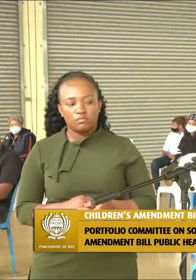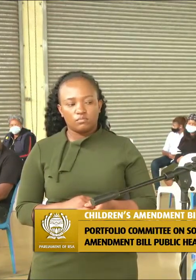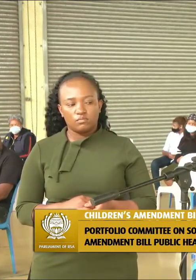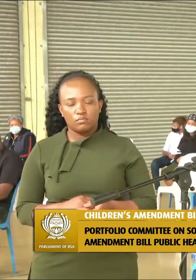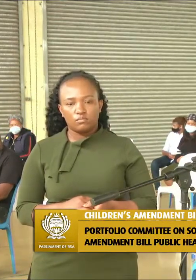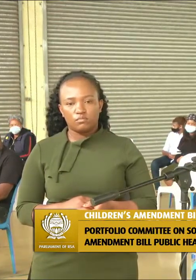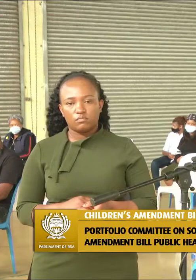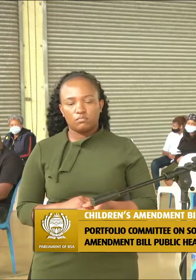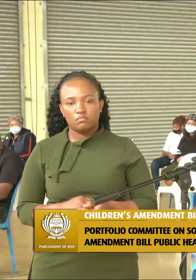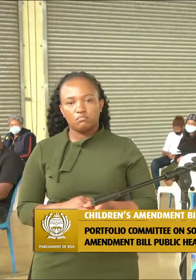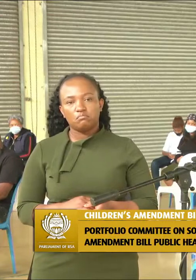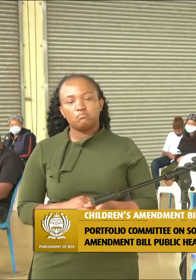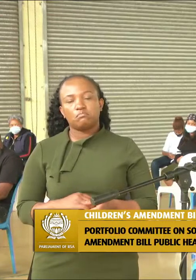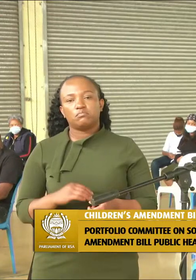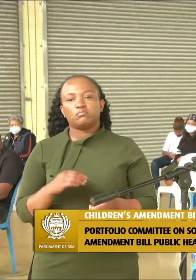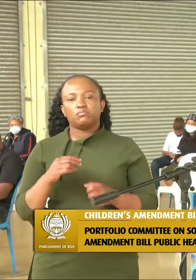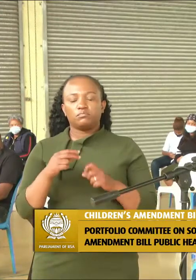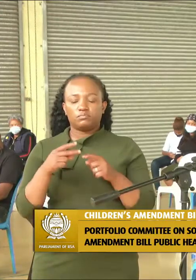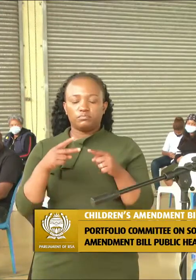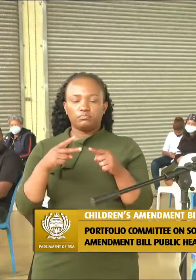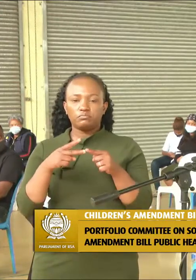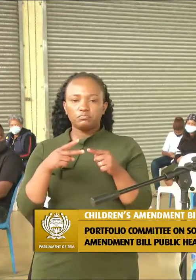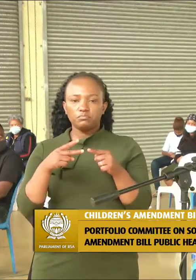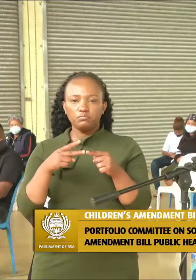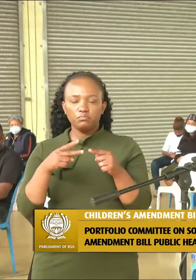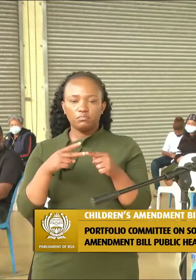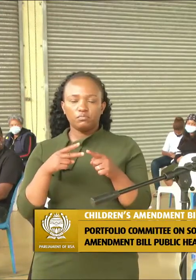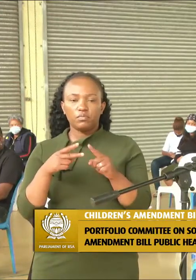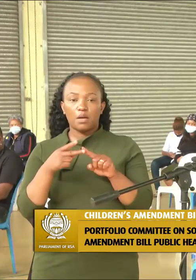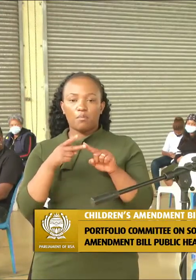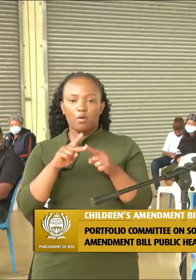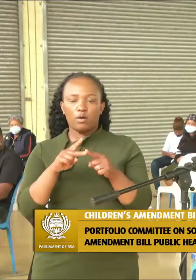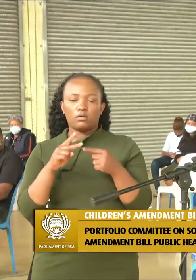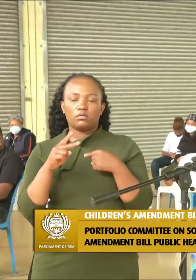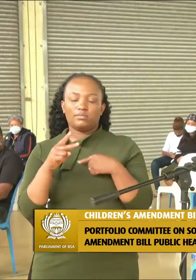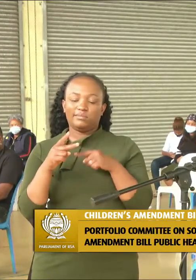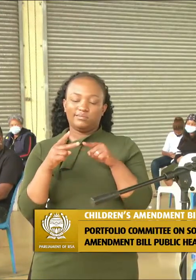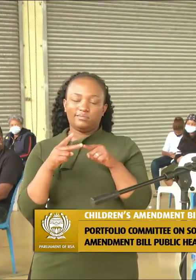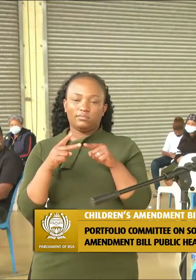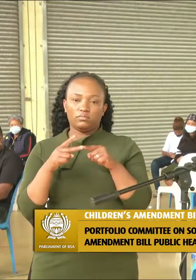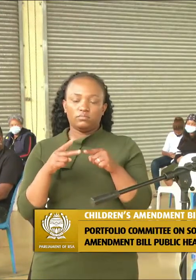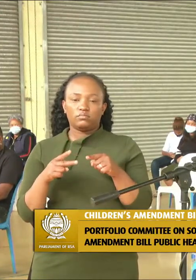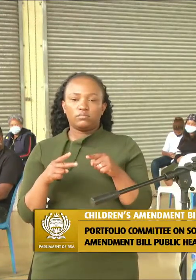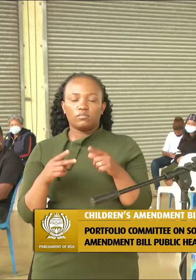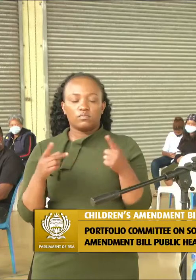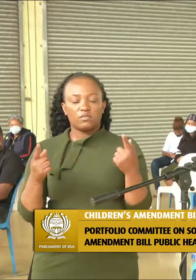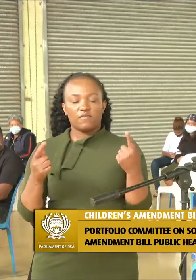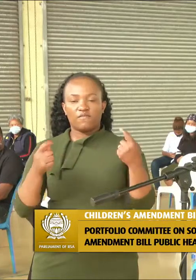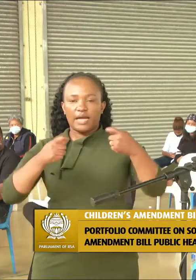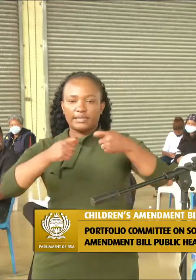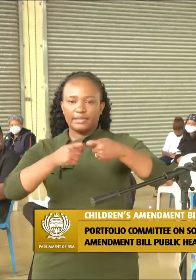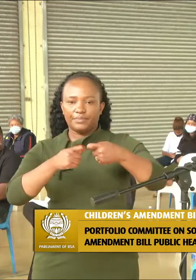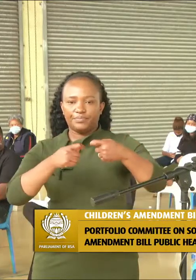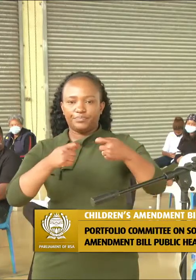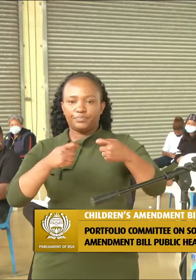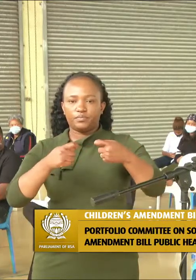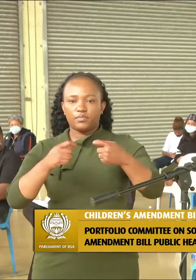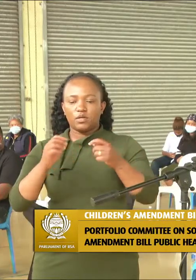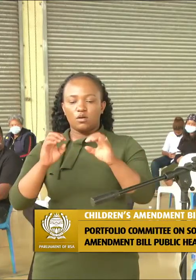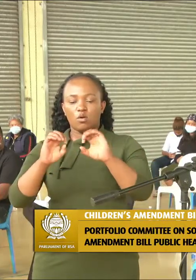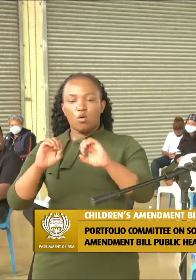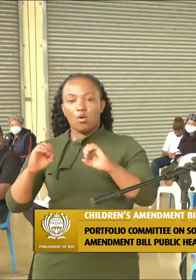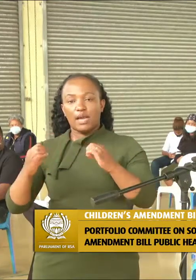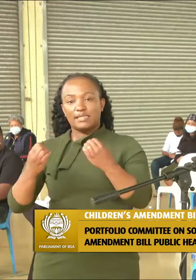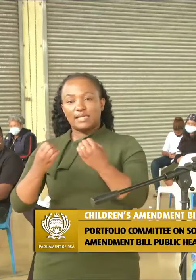Esesibili noma umbono wami wesibili ipoint lami lesibili ebengizokhuluma ngalo ele funding for ama organizations